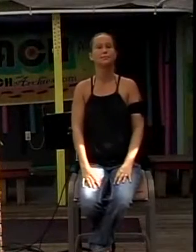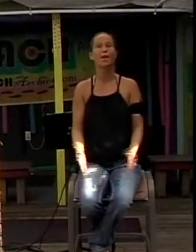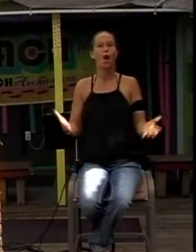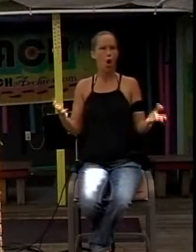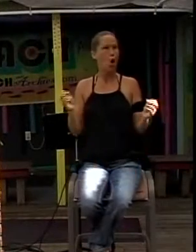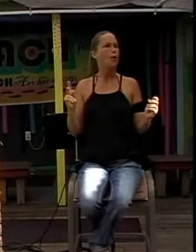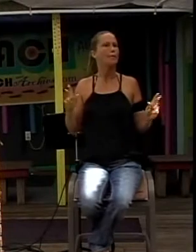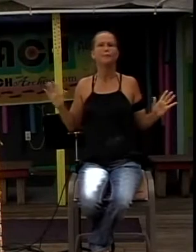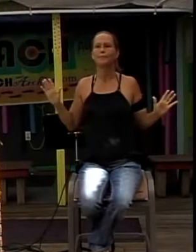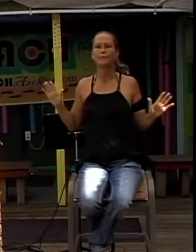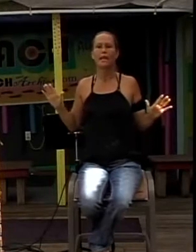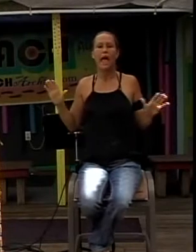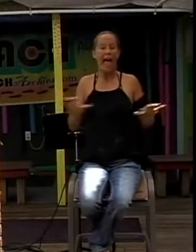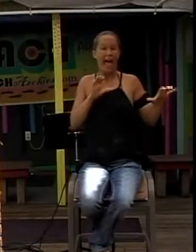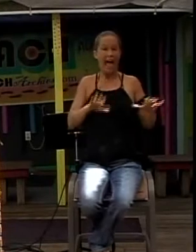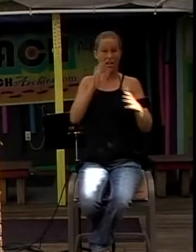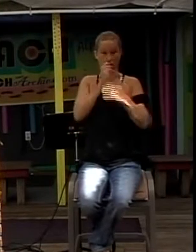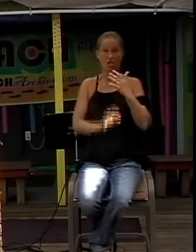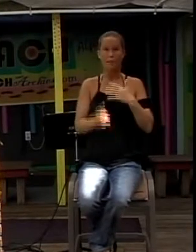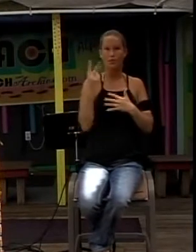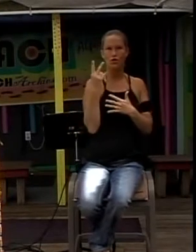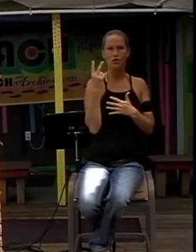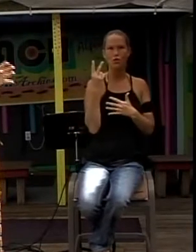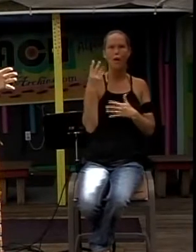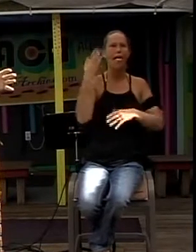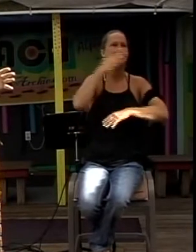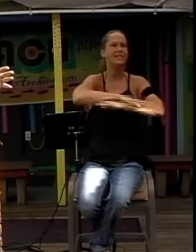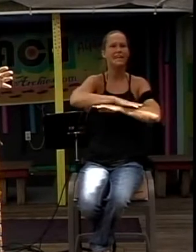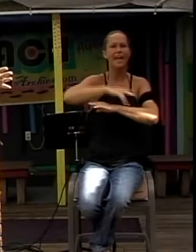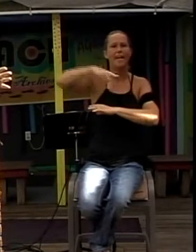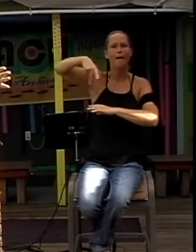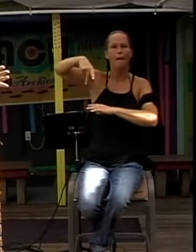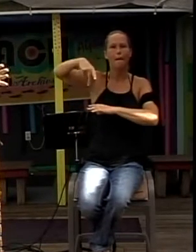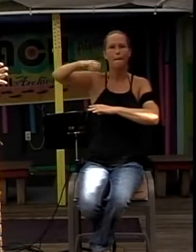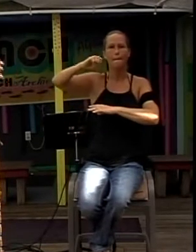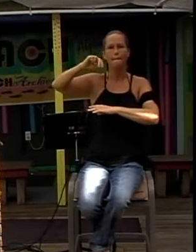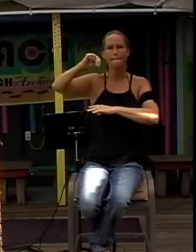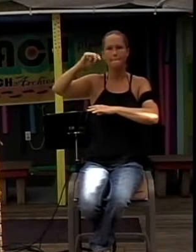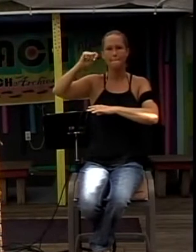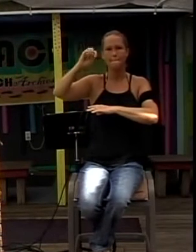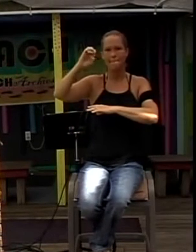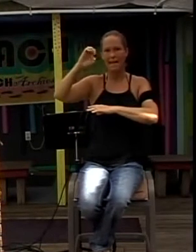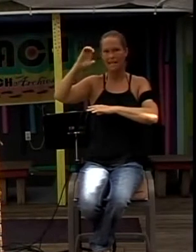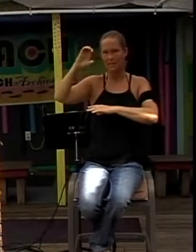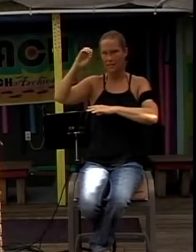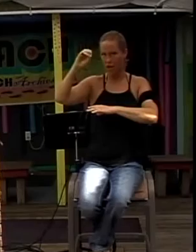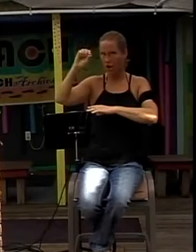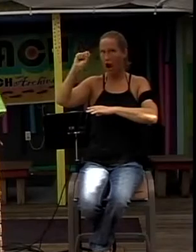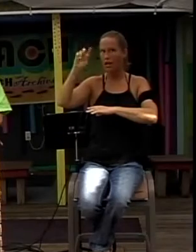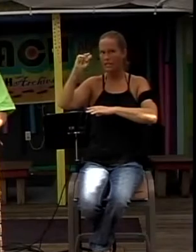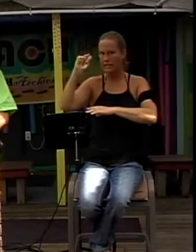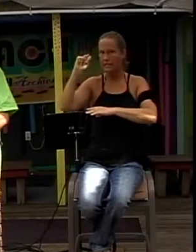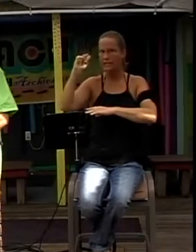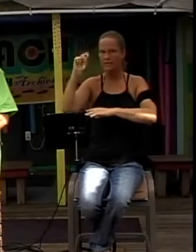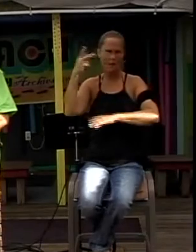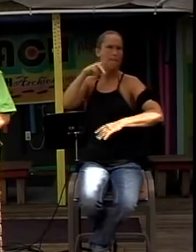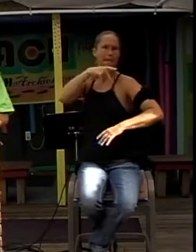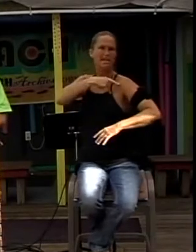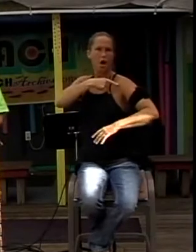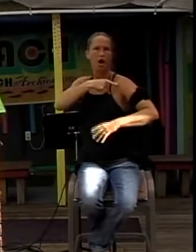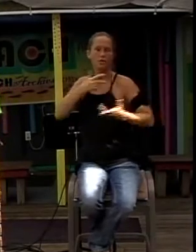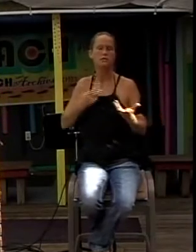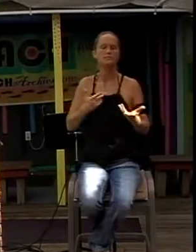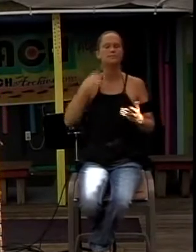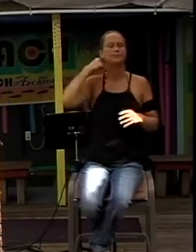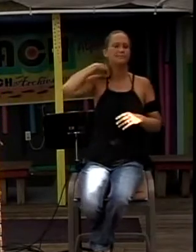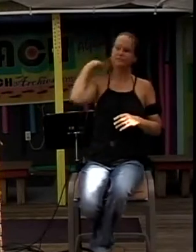Pentecost has arrived. And Jesus had told them to wait in Jerusalem until the promise of the Father came. And it says they